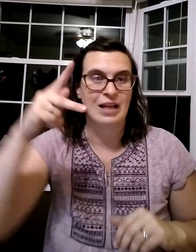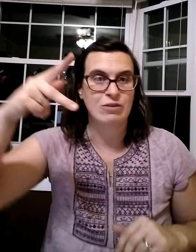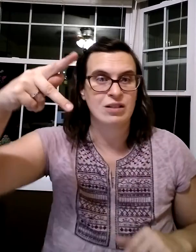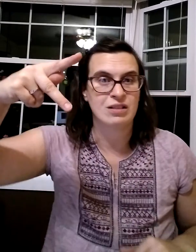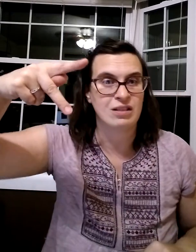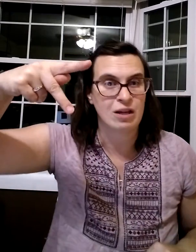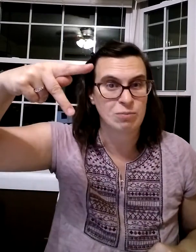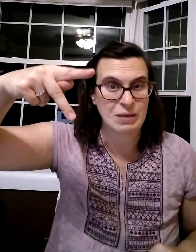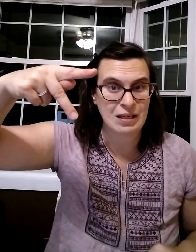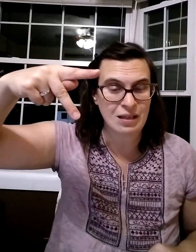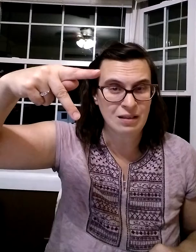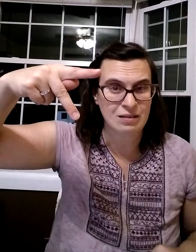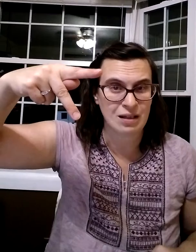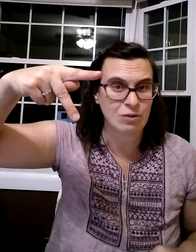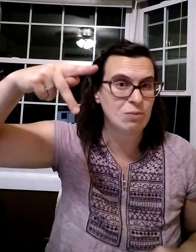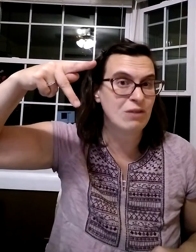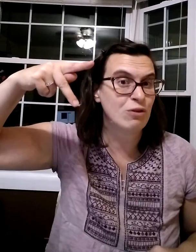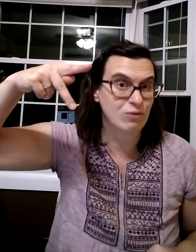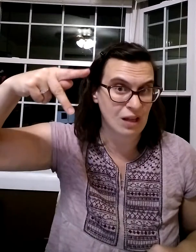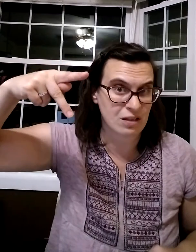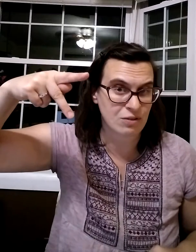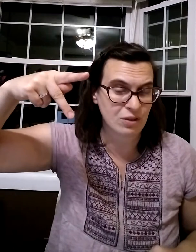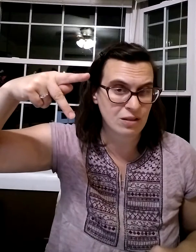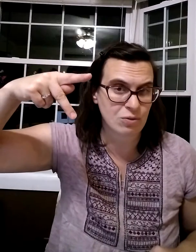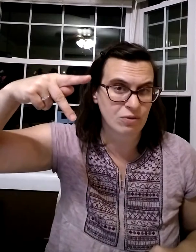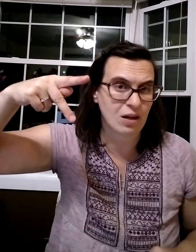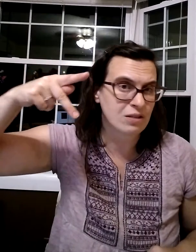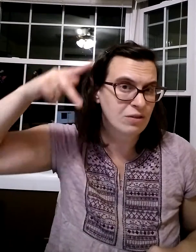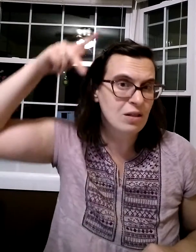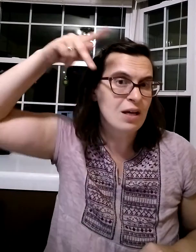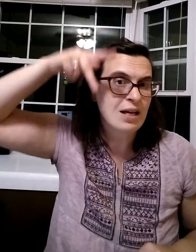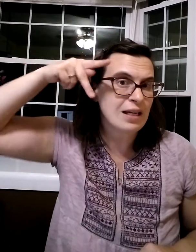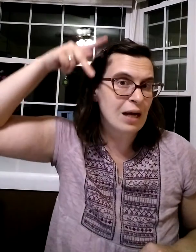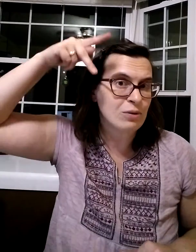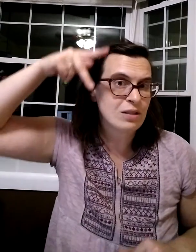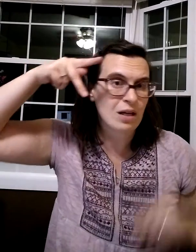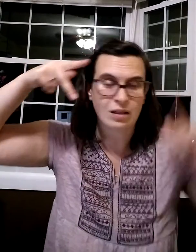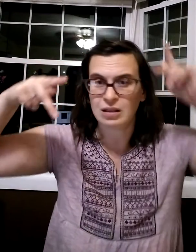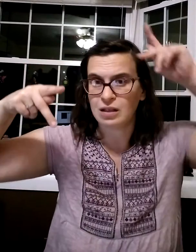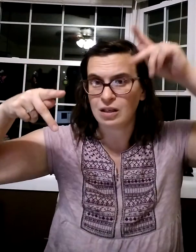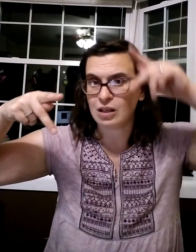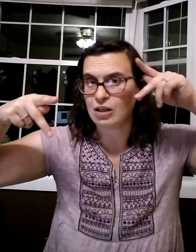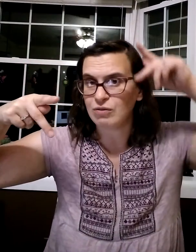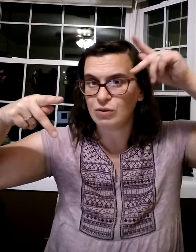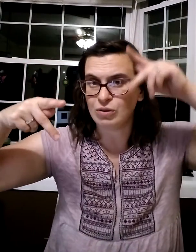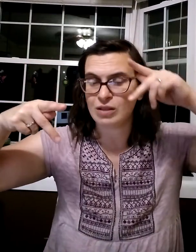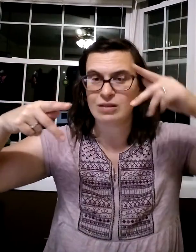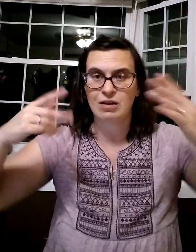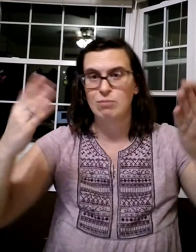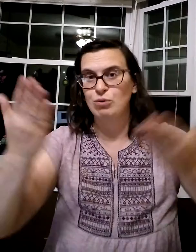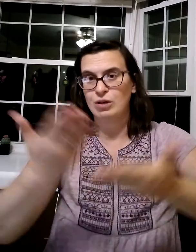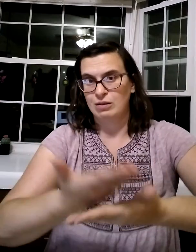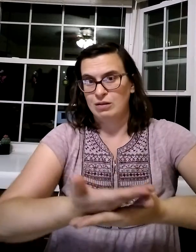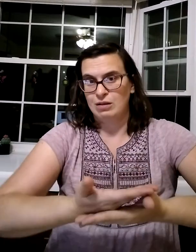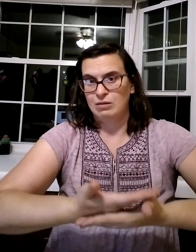and Lemus is the letter P, signage P for philosophers, these were philosophers, Lemus, Confucius, and then Buddha, the